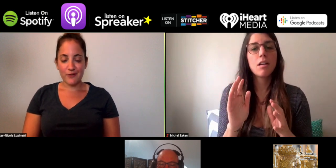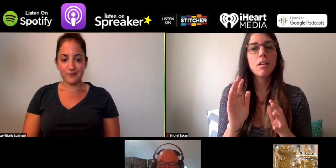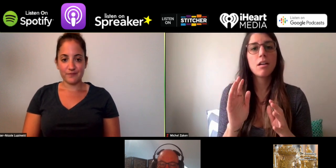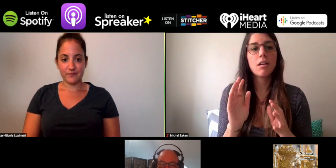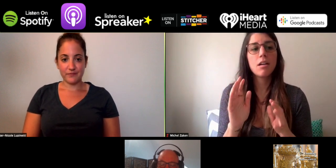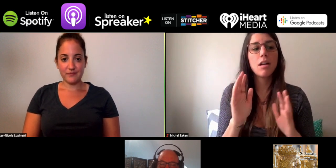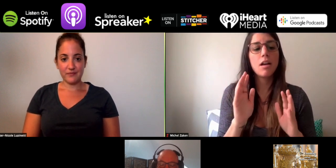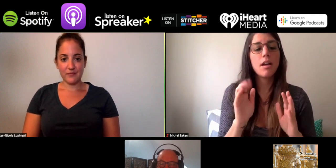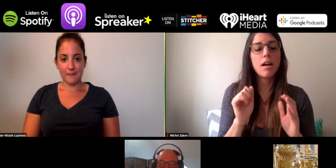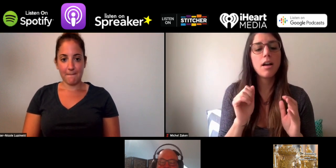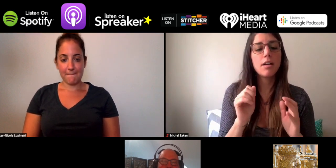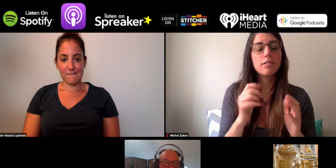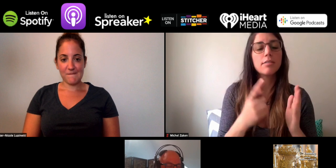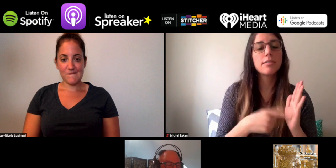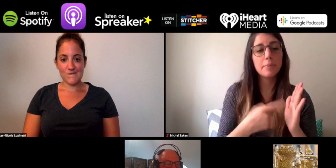here.